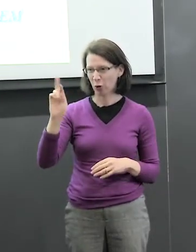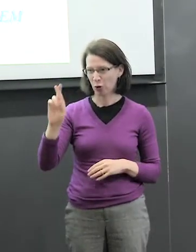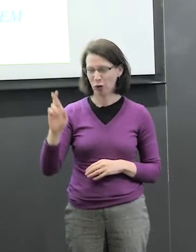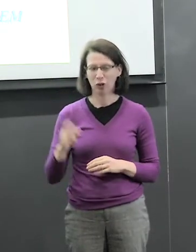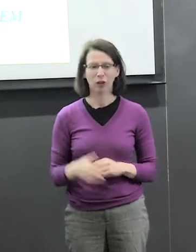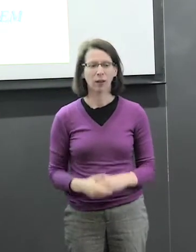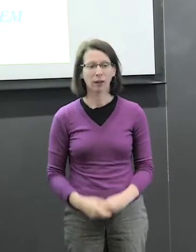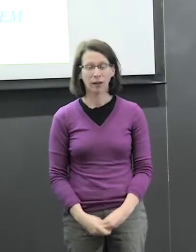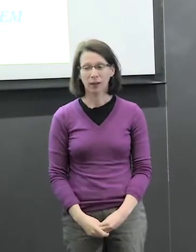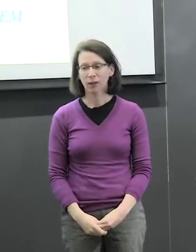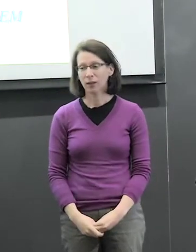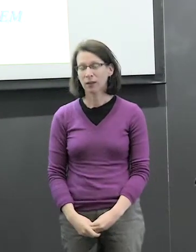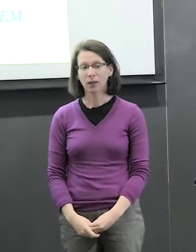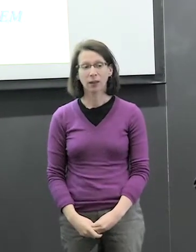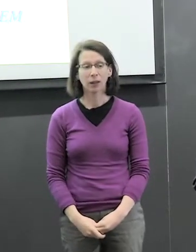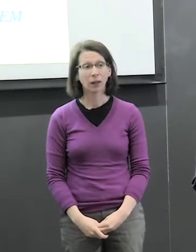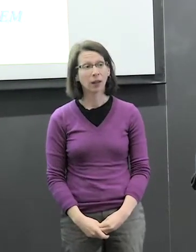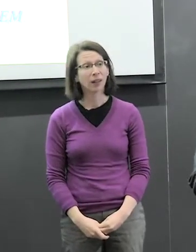So,